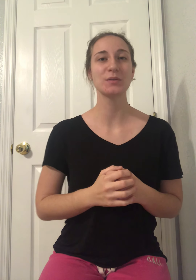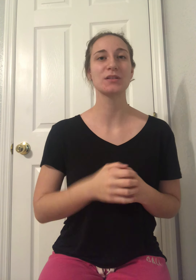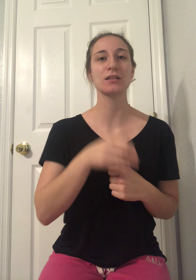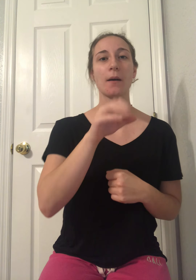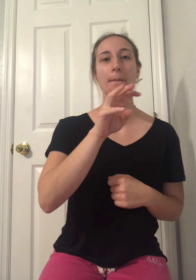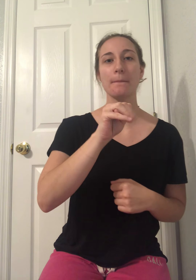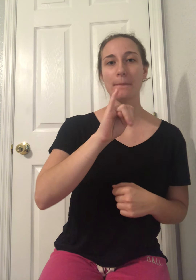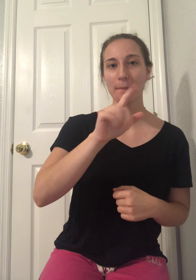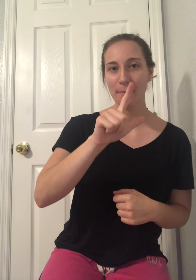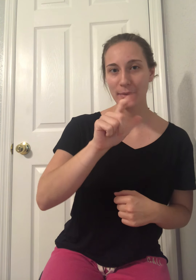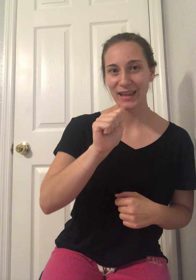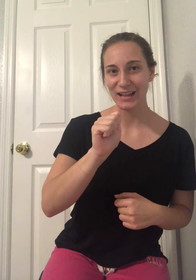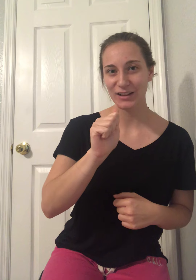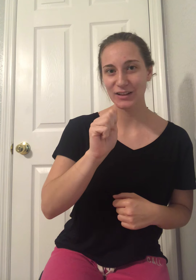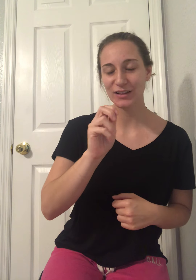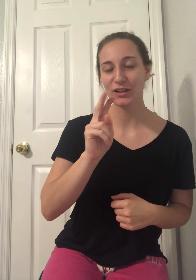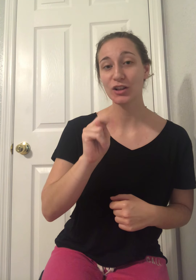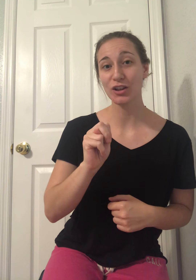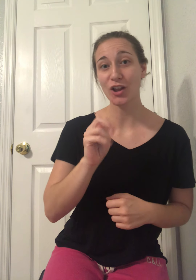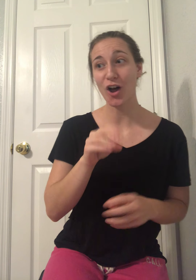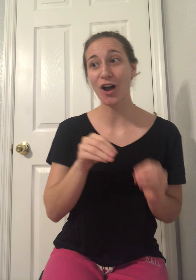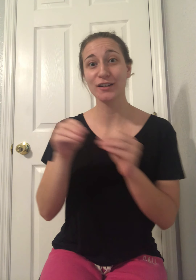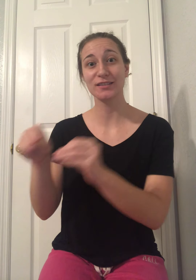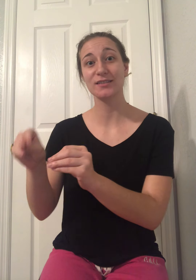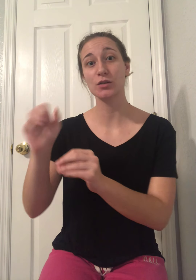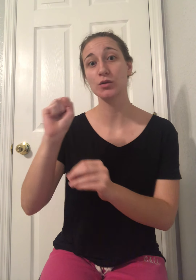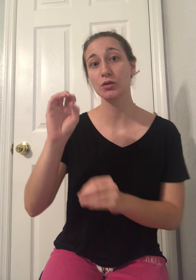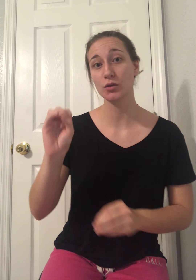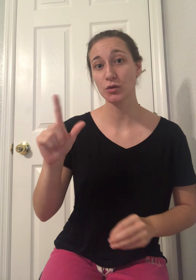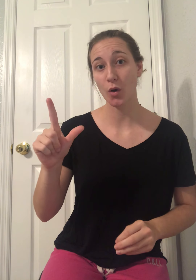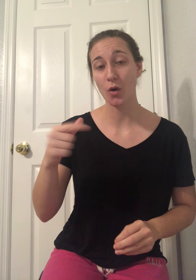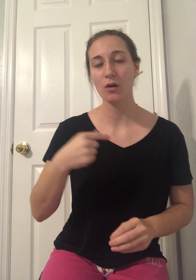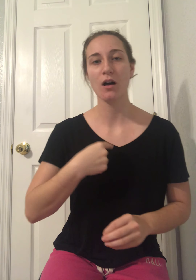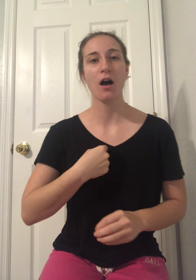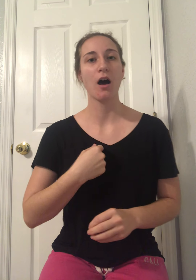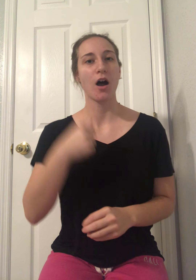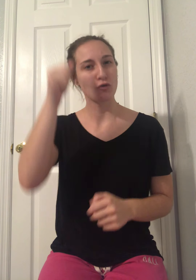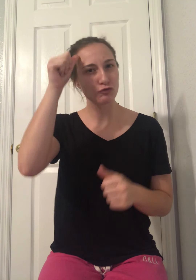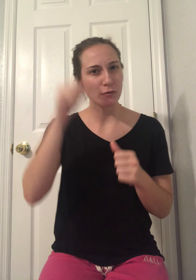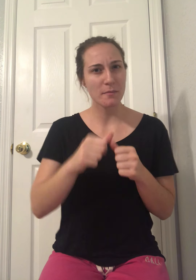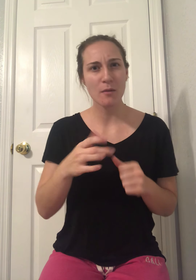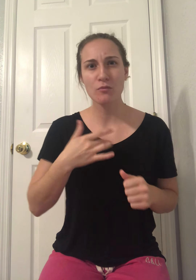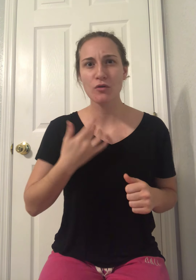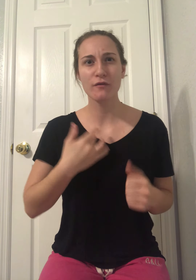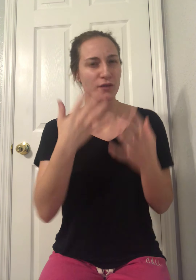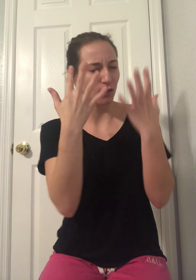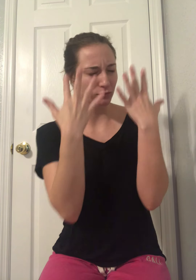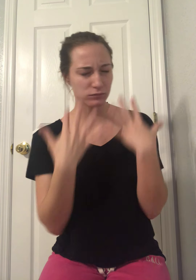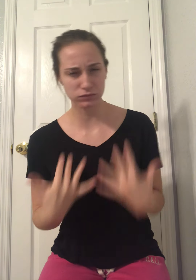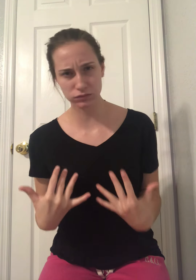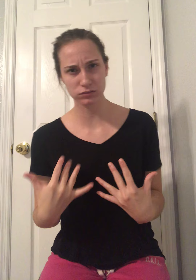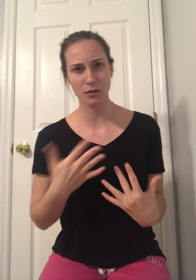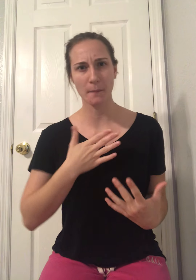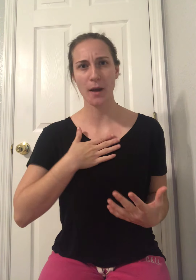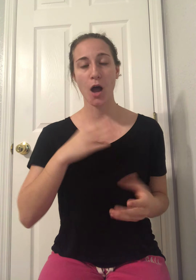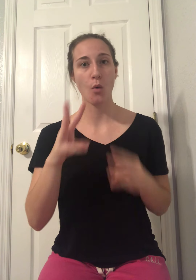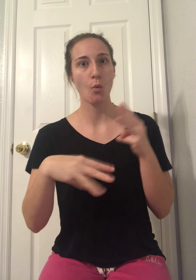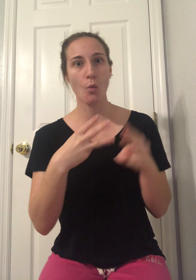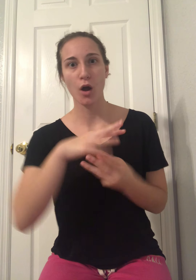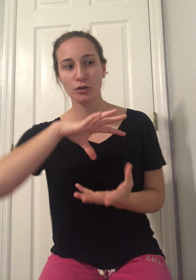remember feeling devastated because the world as I knew it had been taken away from me. My international school in